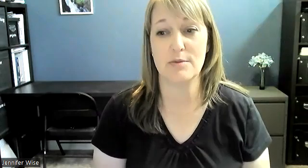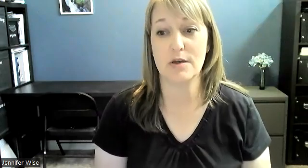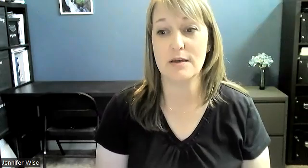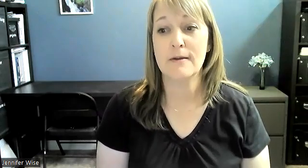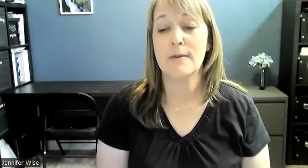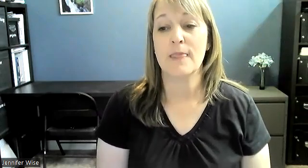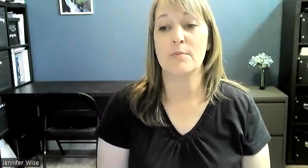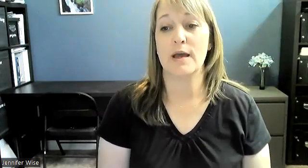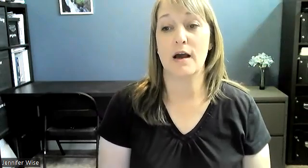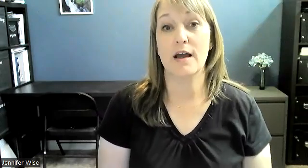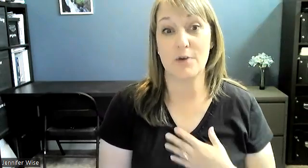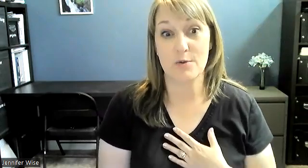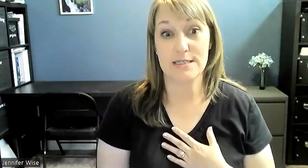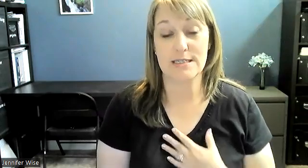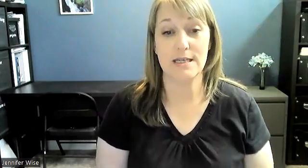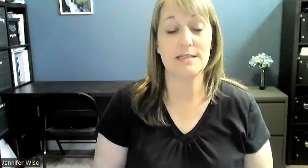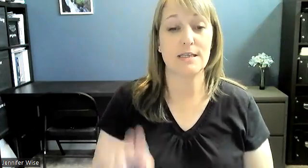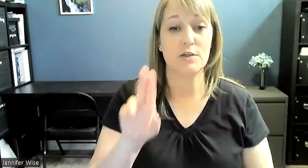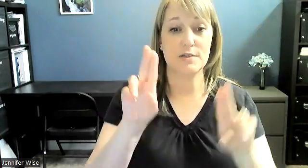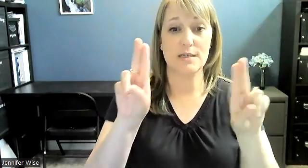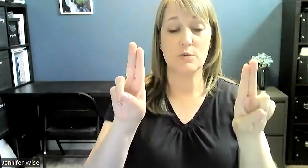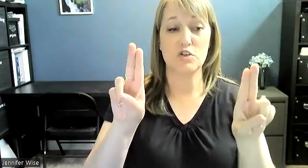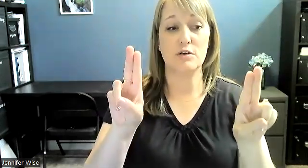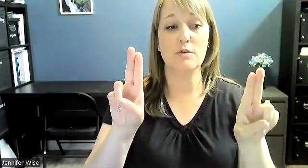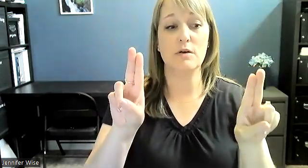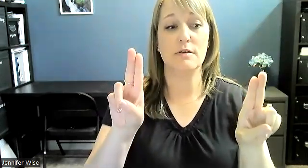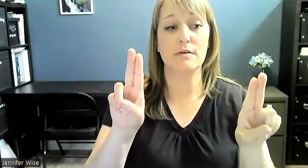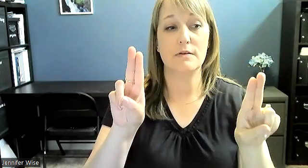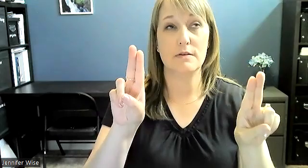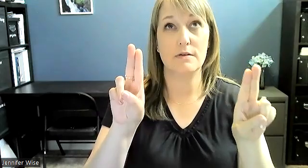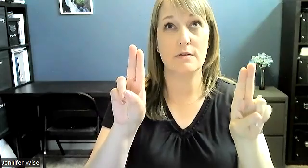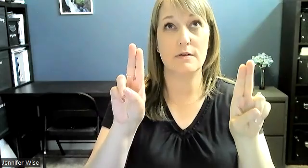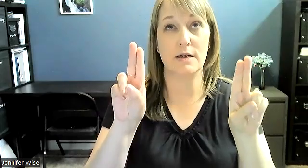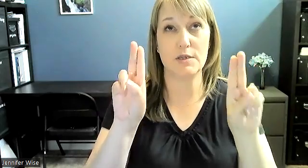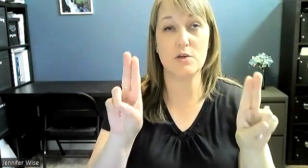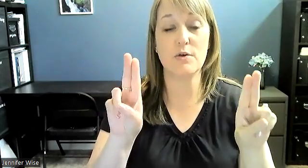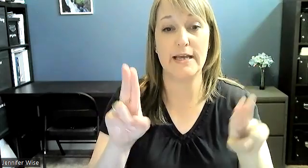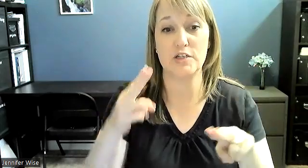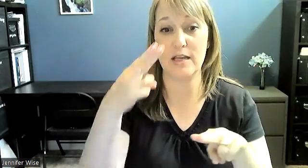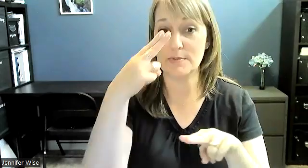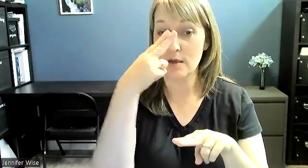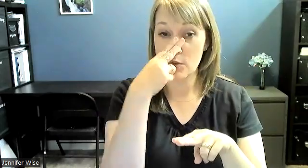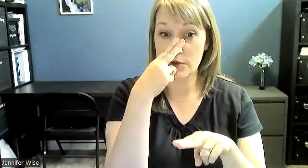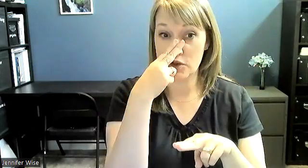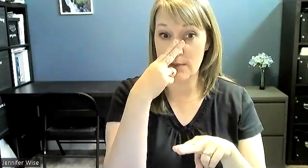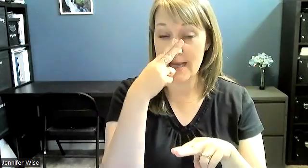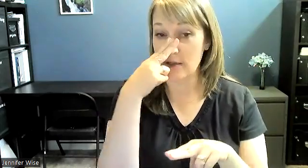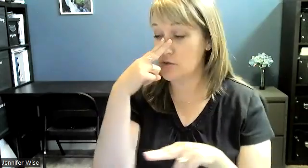book. But I've always seen it and used it with 2 U hand shapes. With your dominant hand, you touch